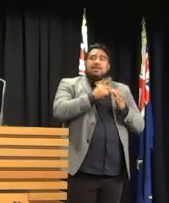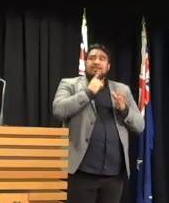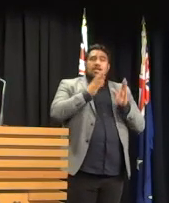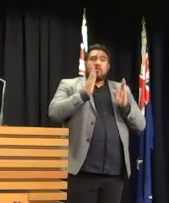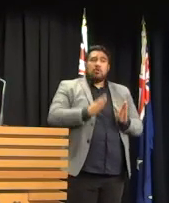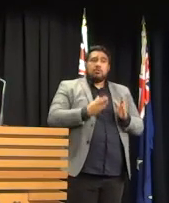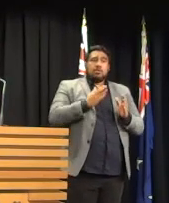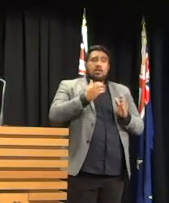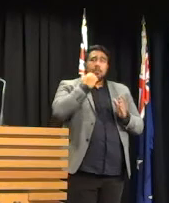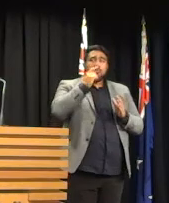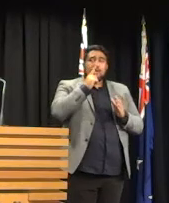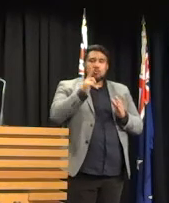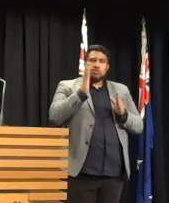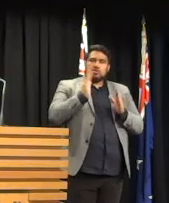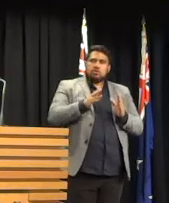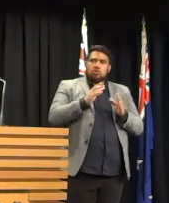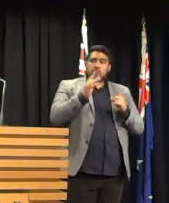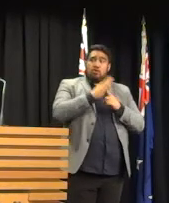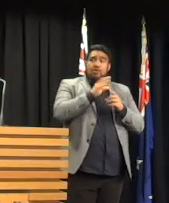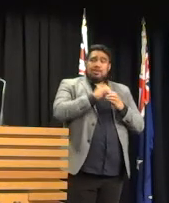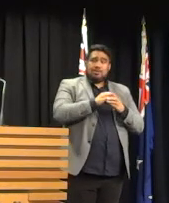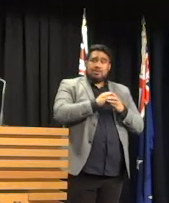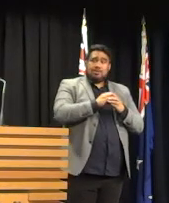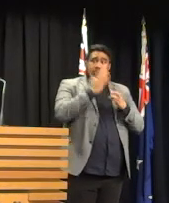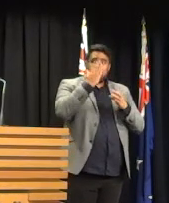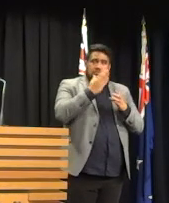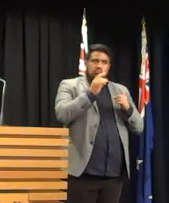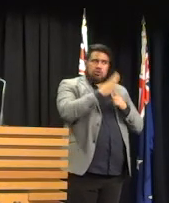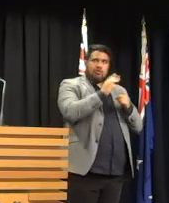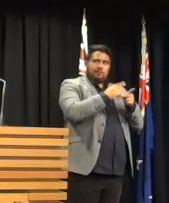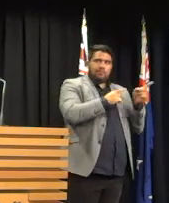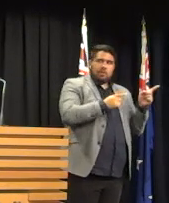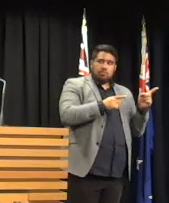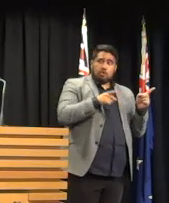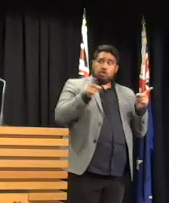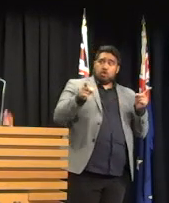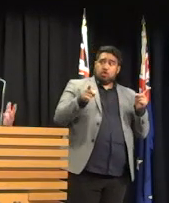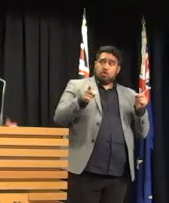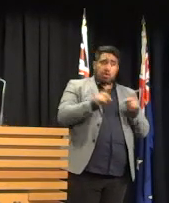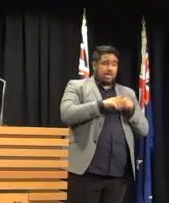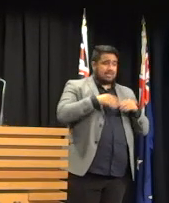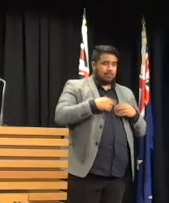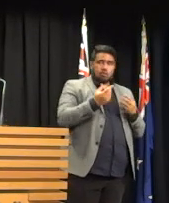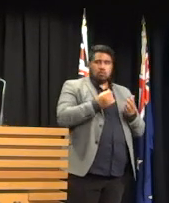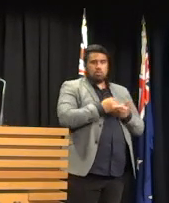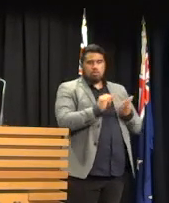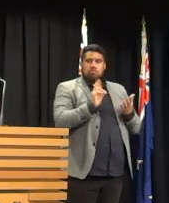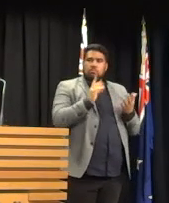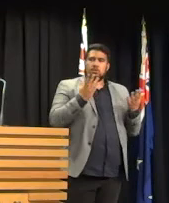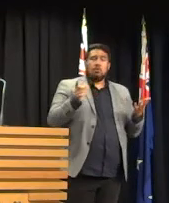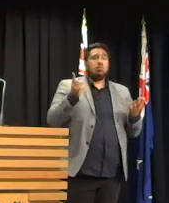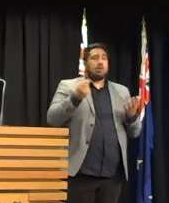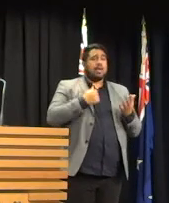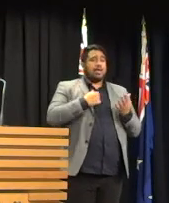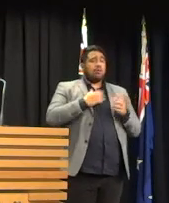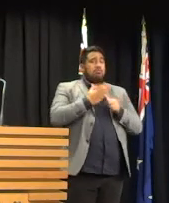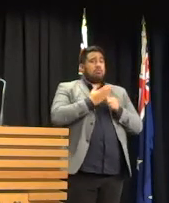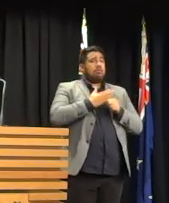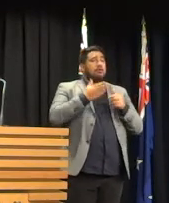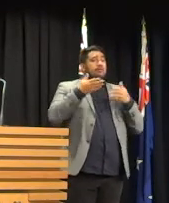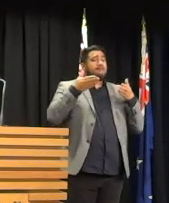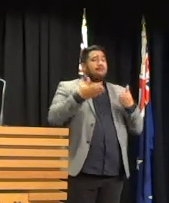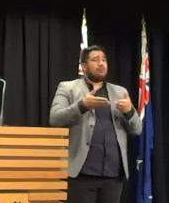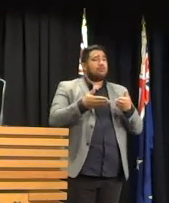to do in schools is still a priority for them. Are you ruling that in or out? And of course our initial focus, as I've said,